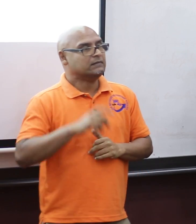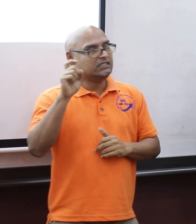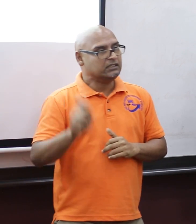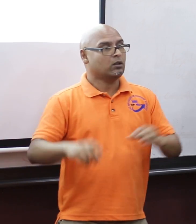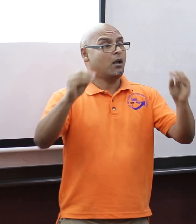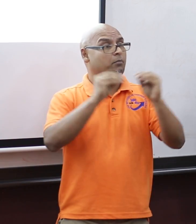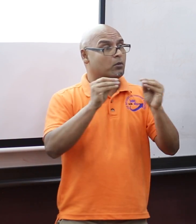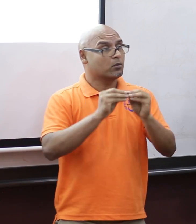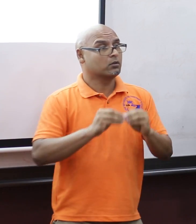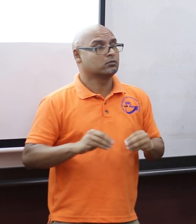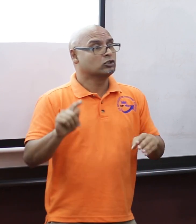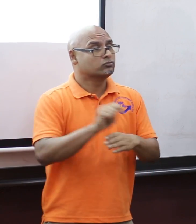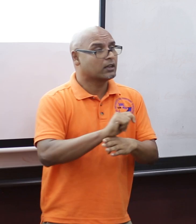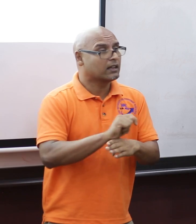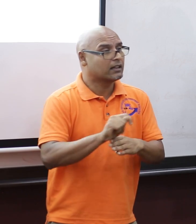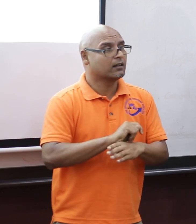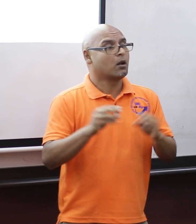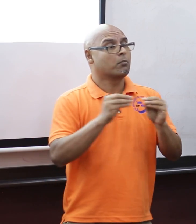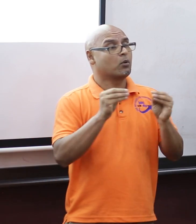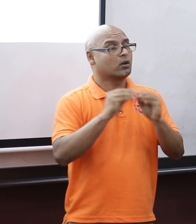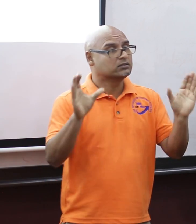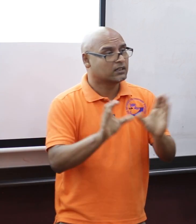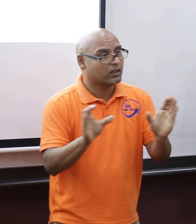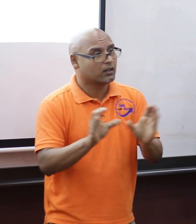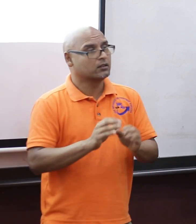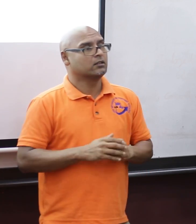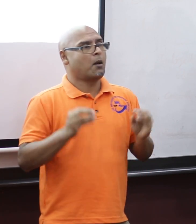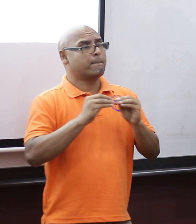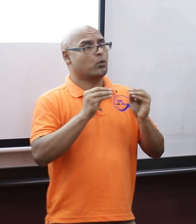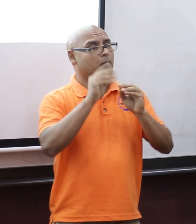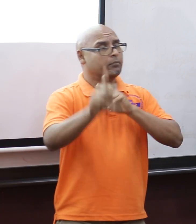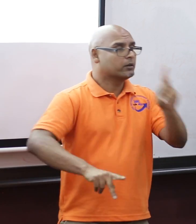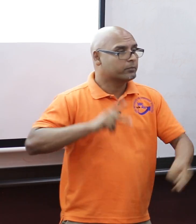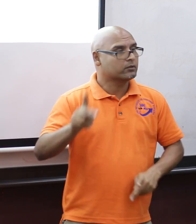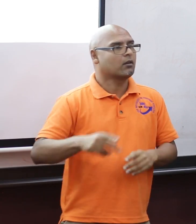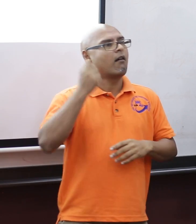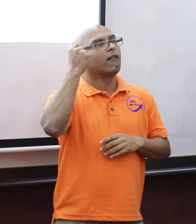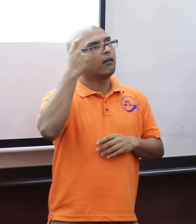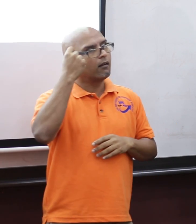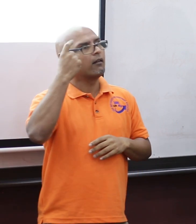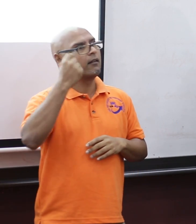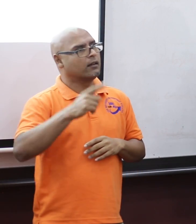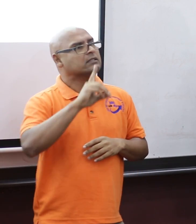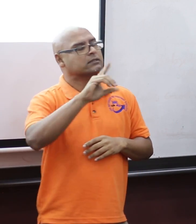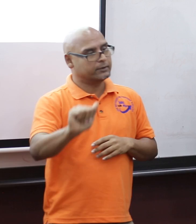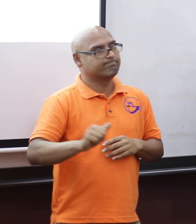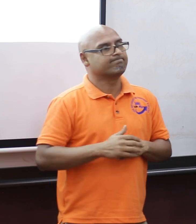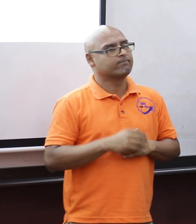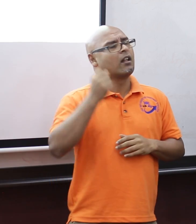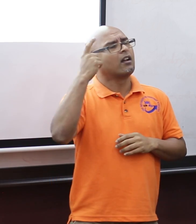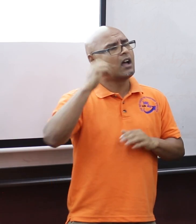who are qualified, who understand the disability, who understand the characteristics of the child and know how the child